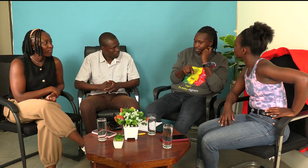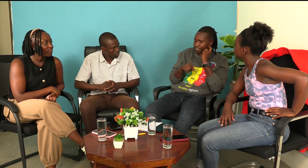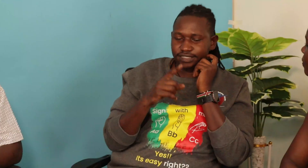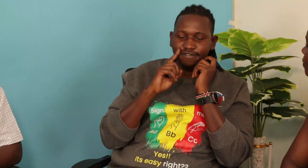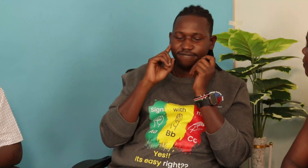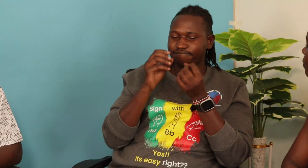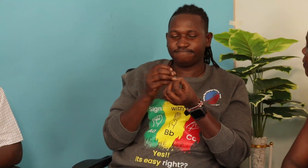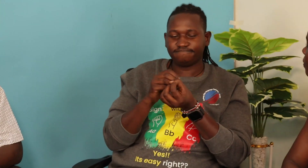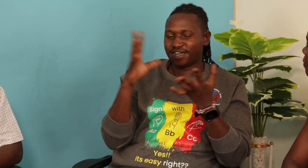right.